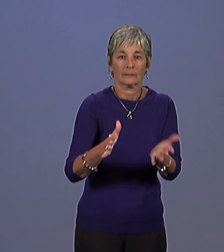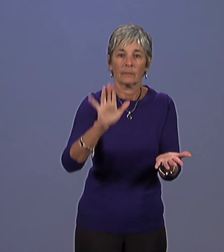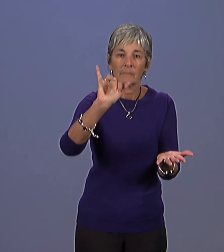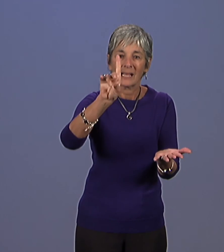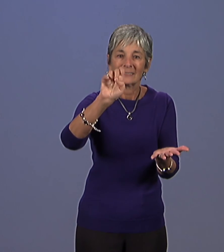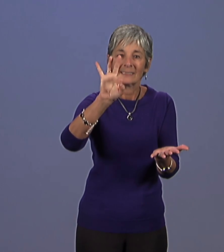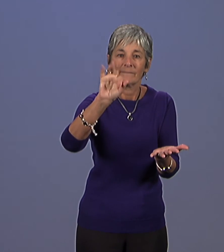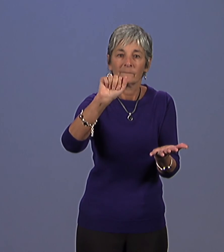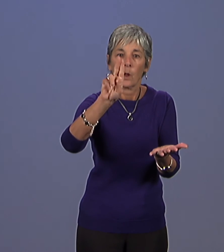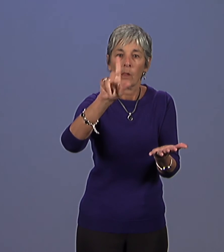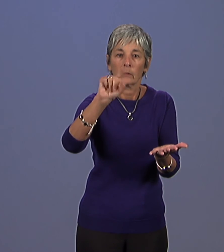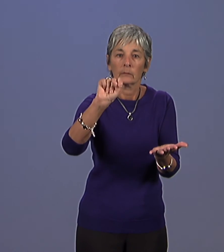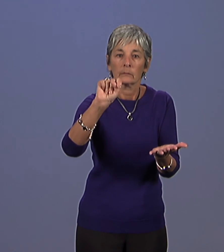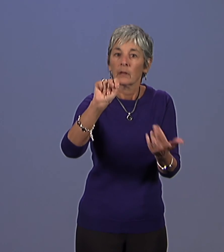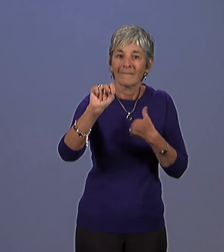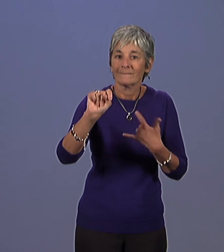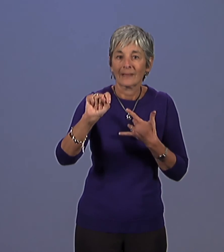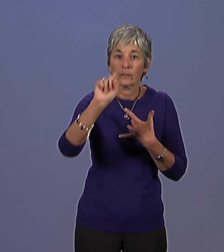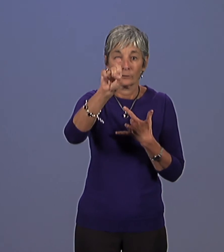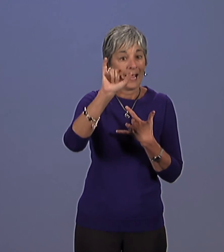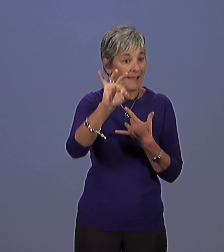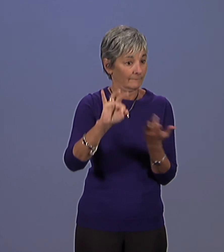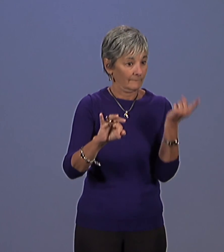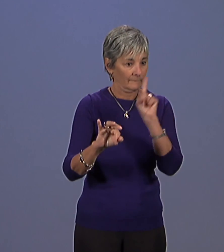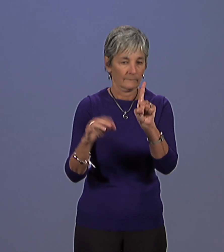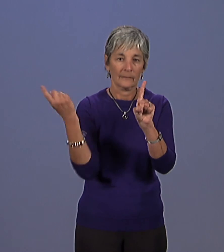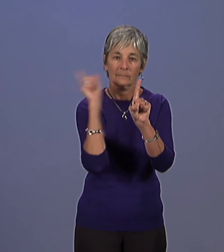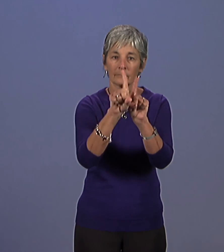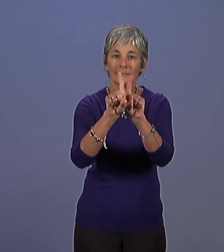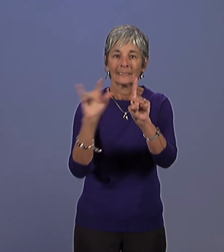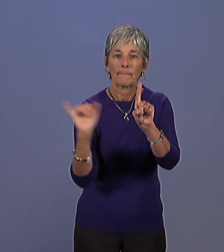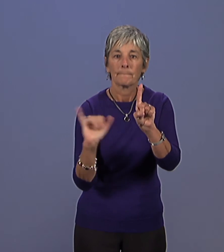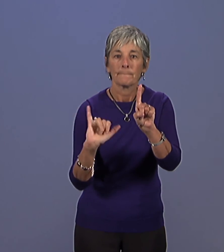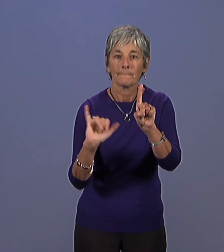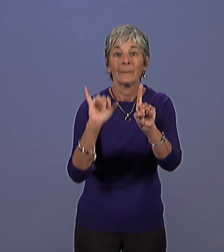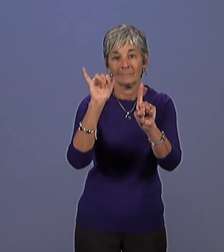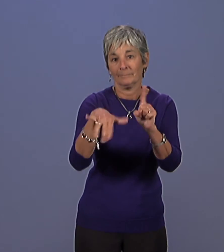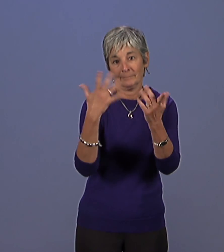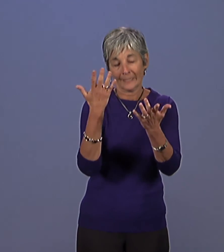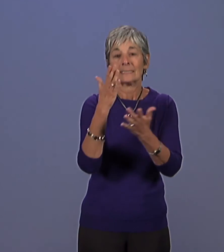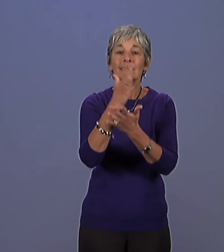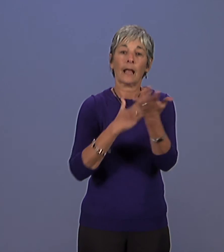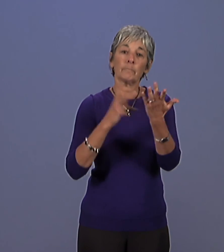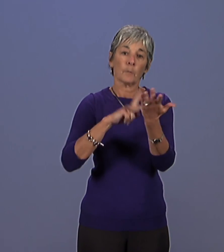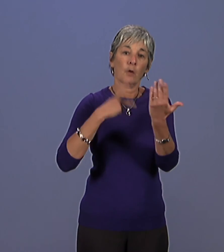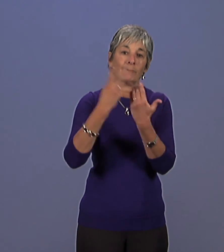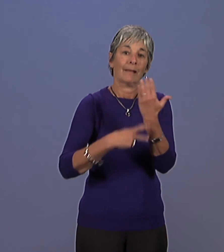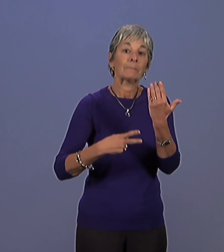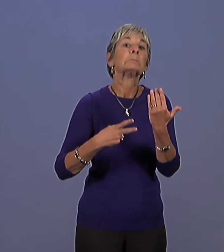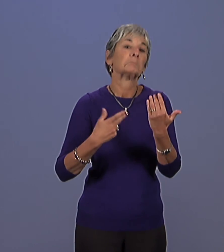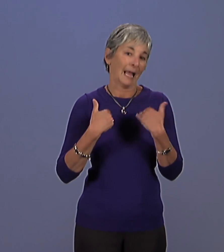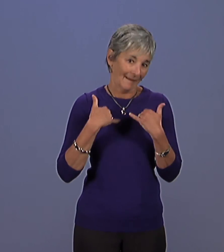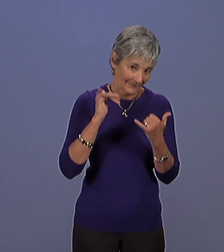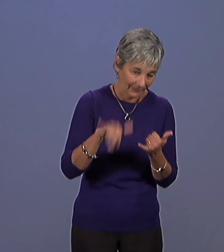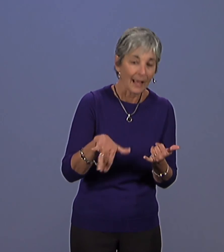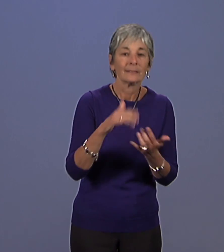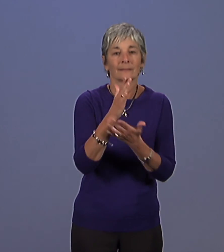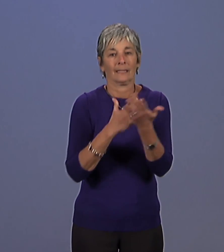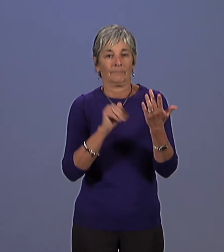Perhaps in a consultative model, where an ASL specialist comes alongside the speech pathologist. Some programs have that model in place, and some do